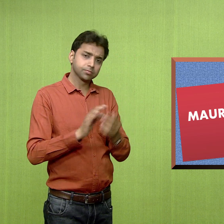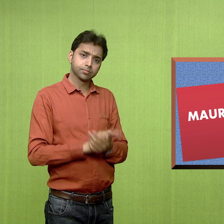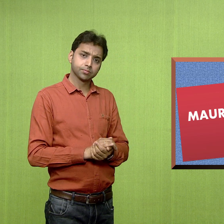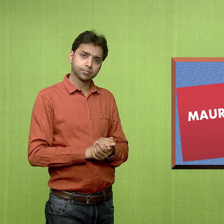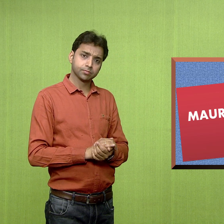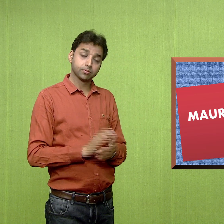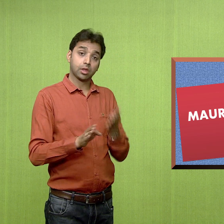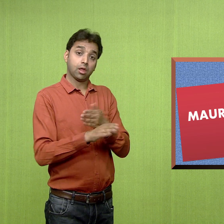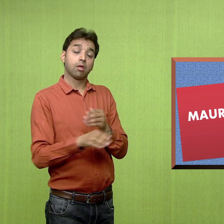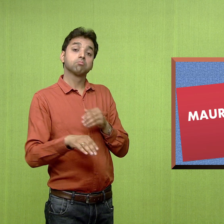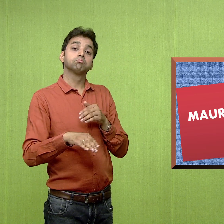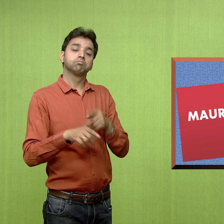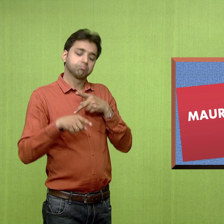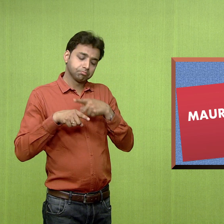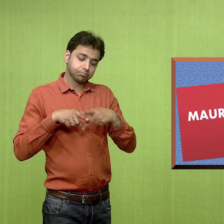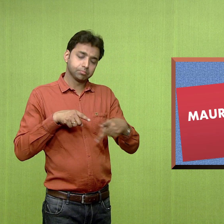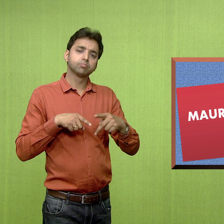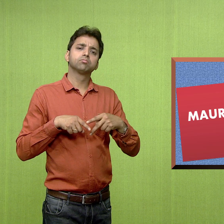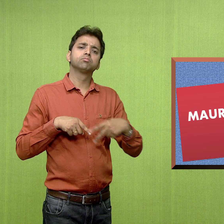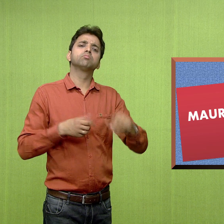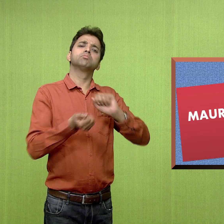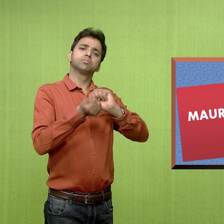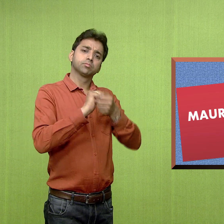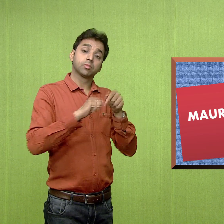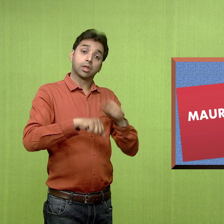a process of change during this period.